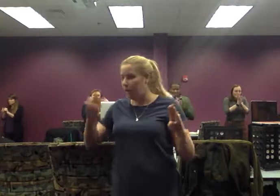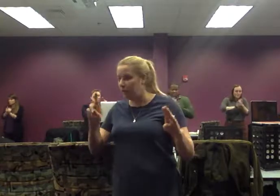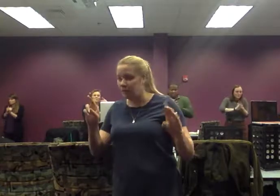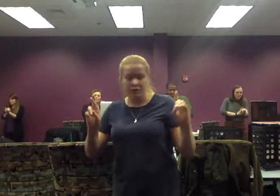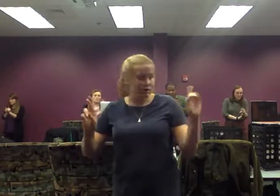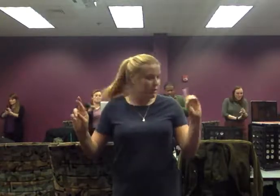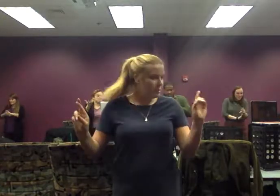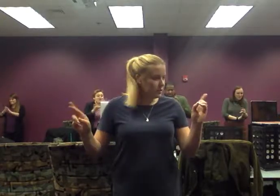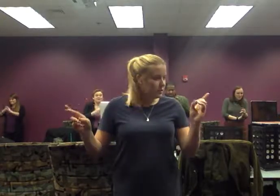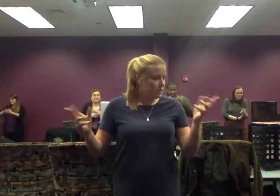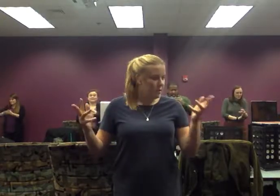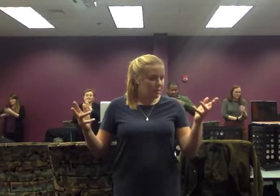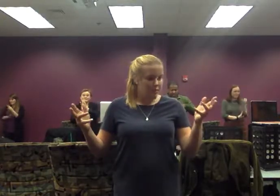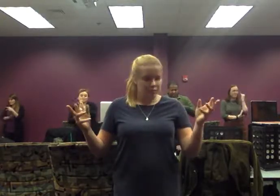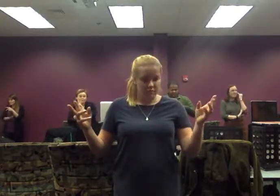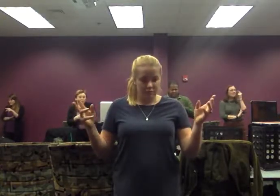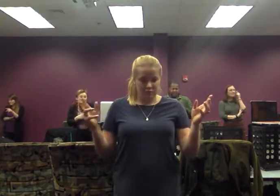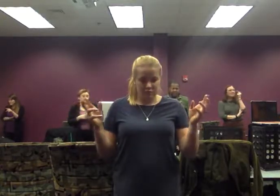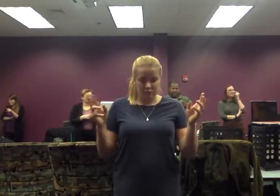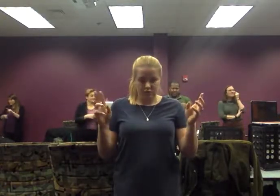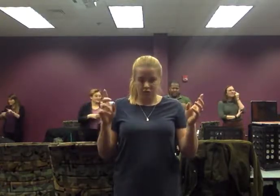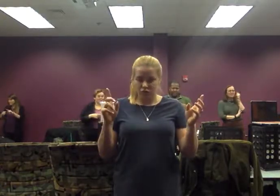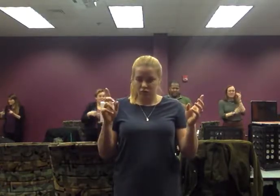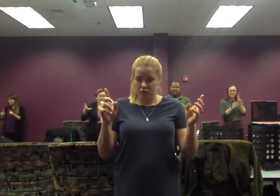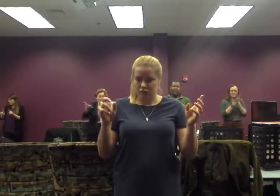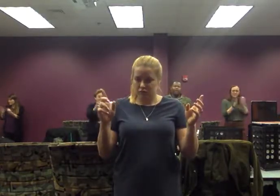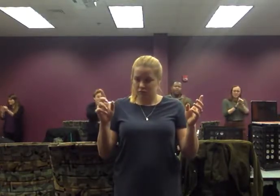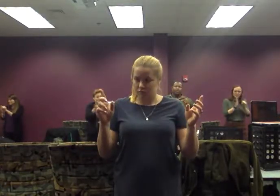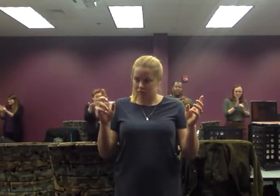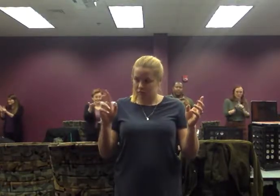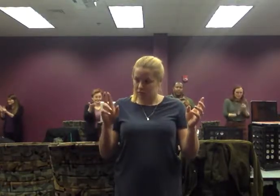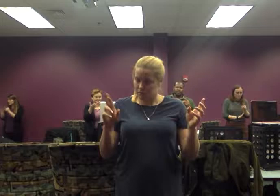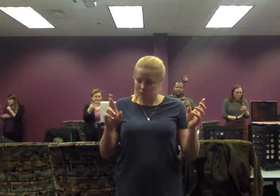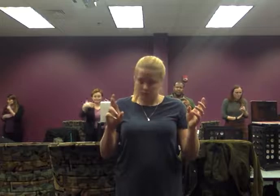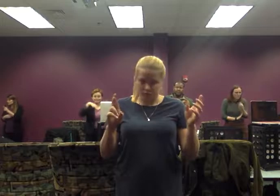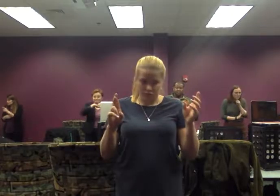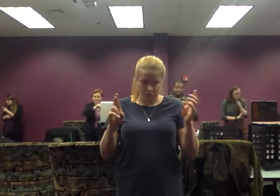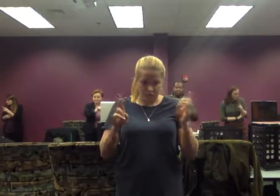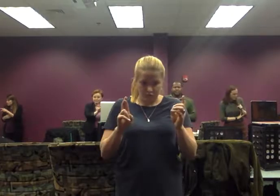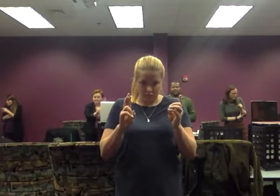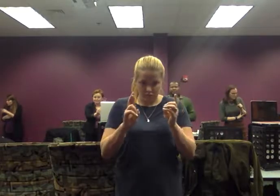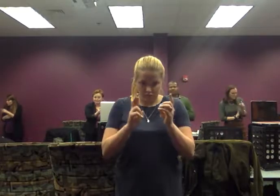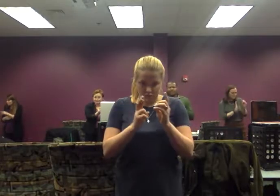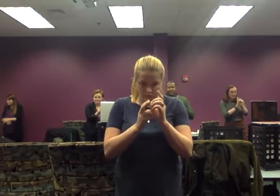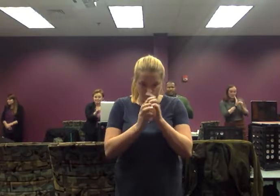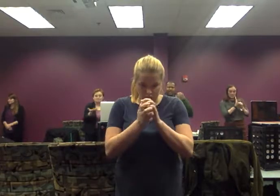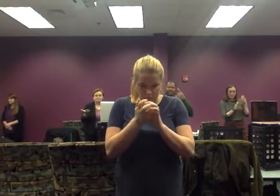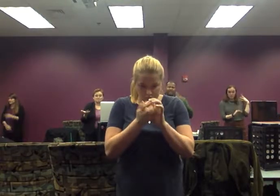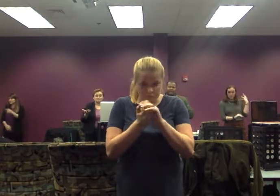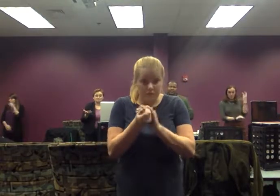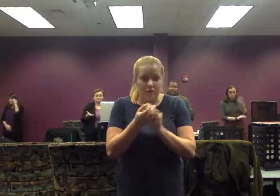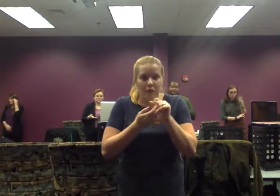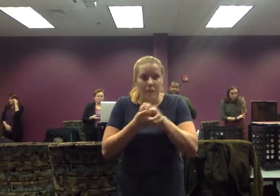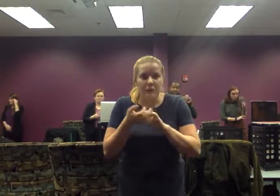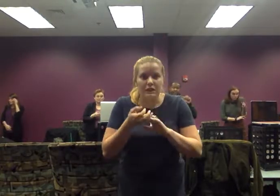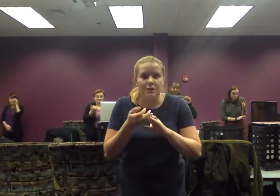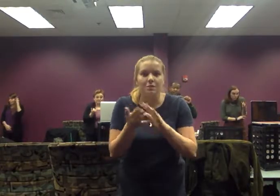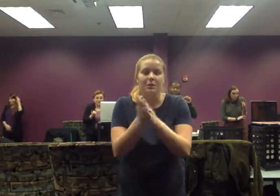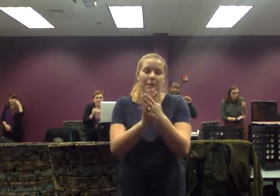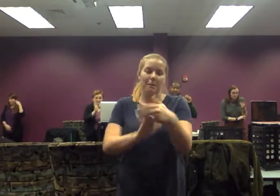those states really purple? Well, Washington State at this time is counting a difference among 3 million